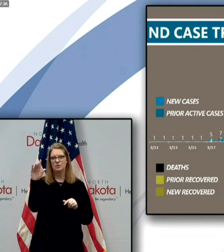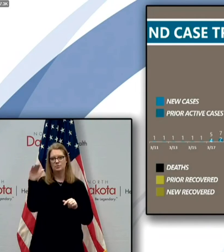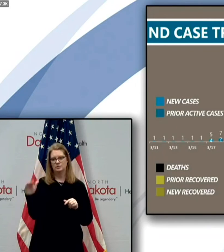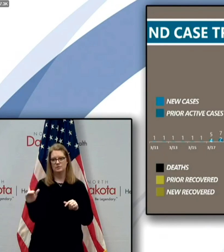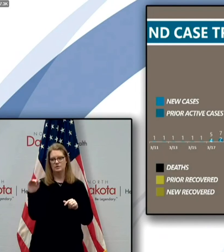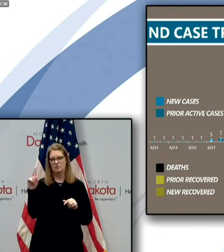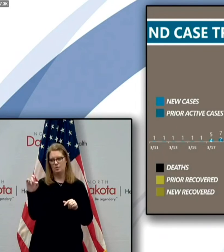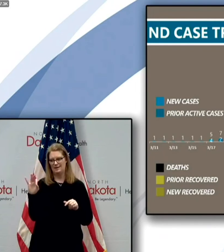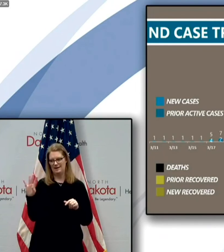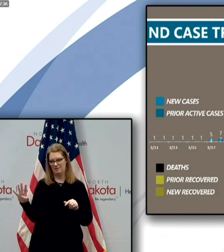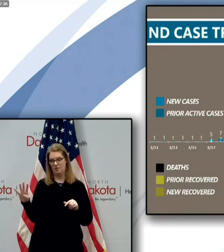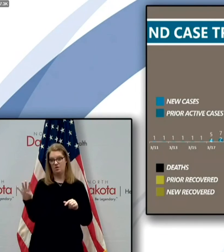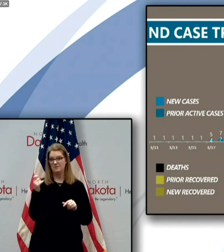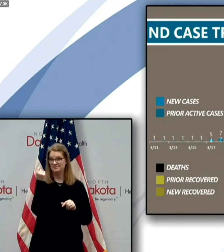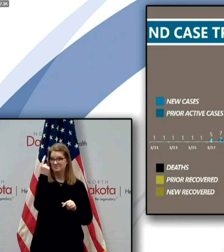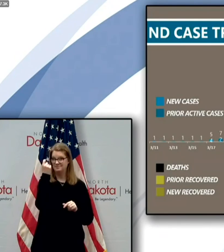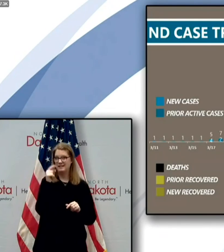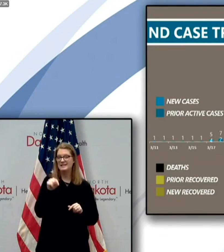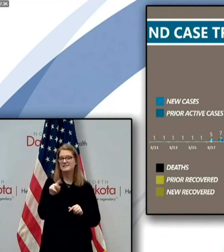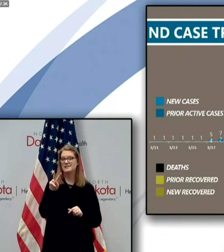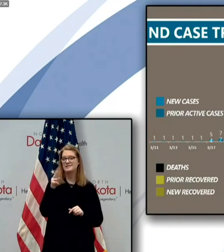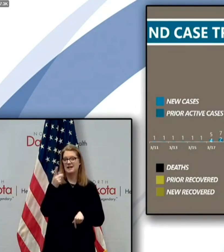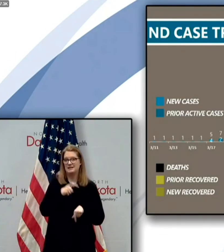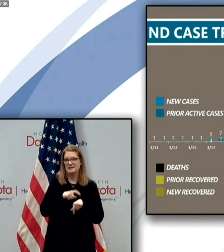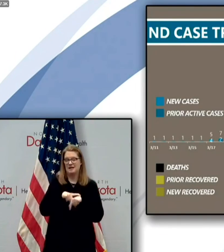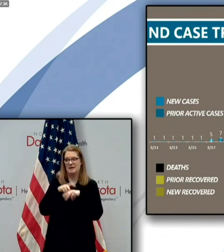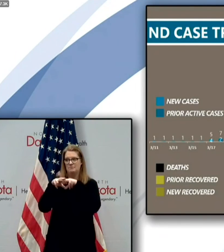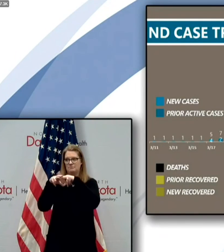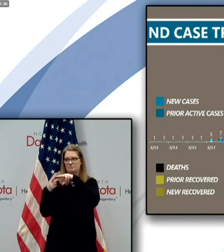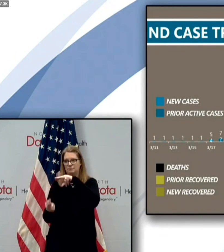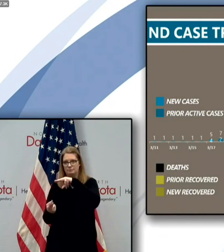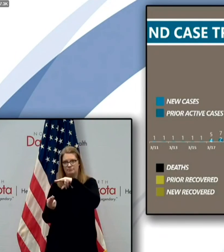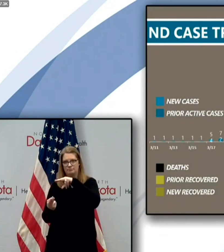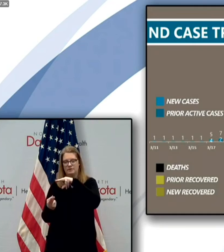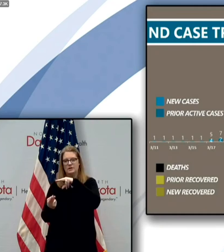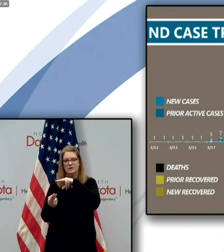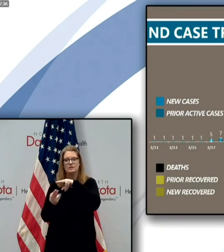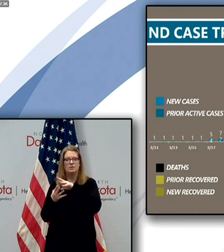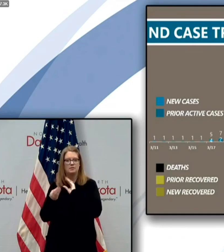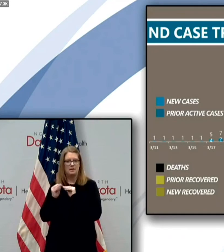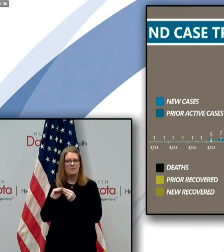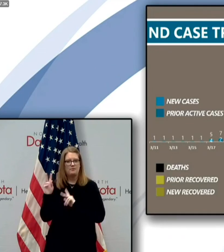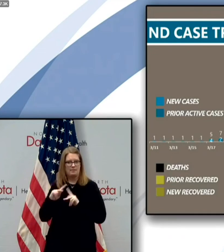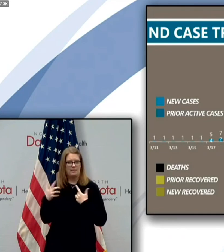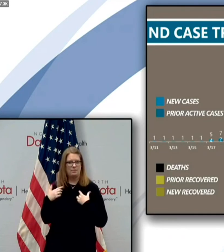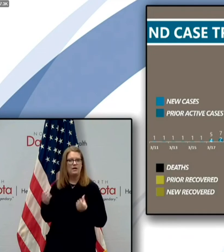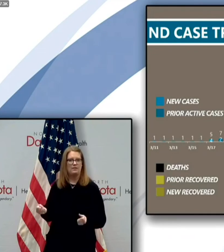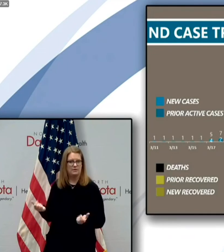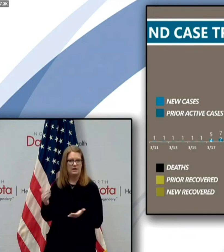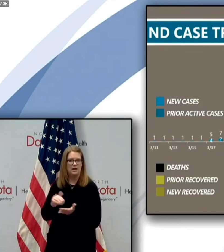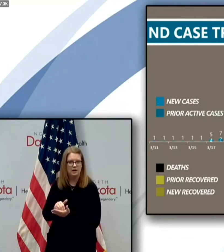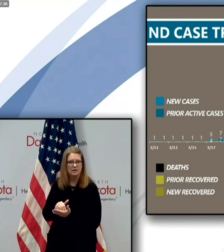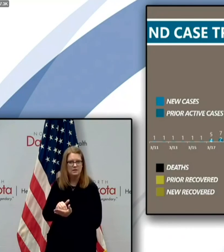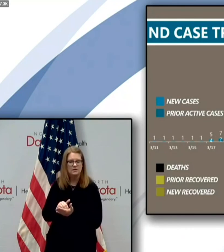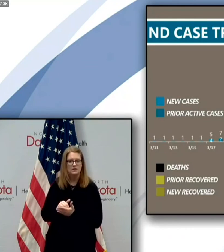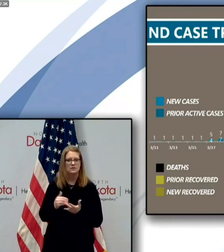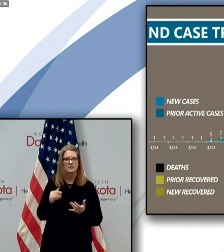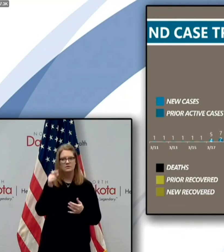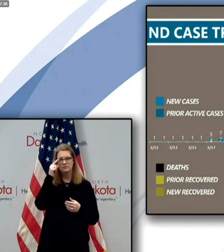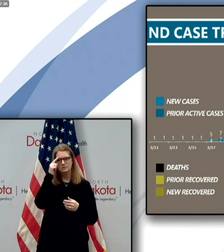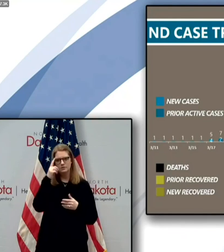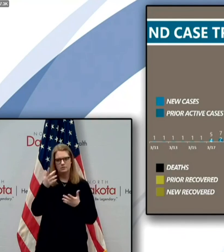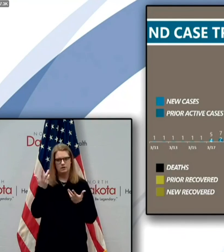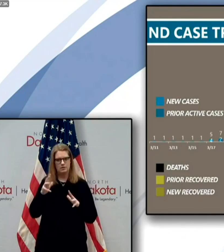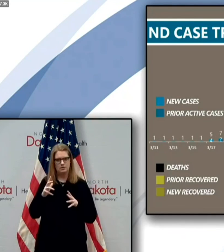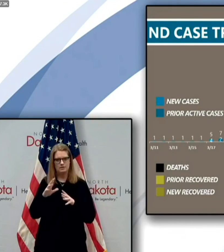only the second time that we've actually had a drop in the number of active cases in the state. We don't want to have a drop in active cases